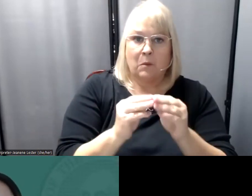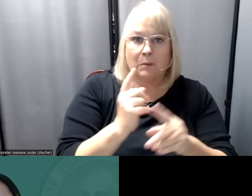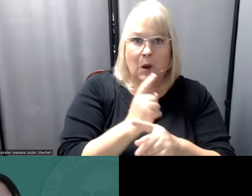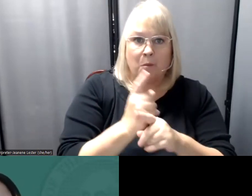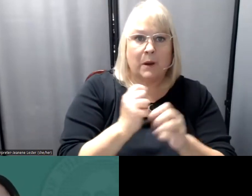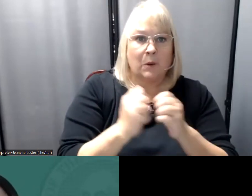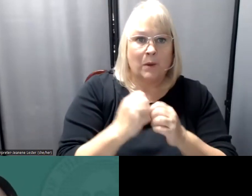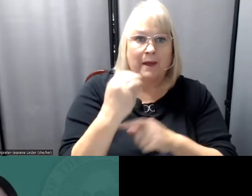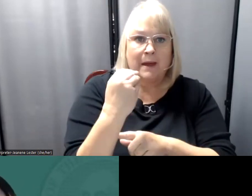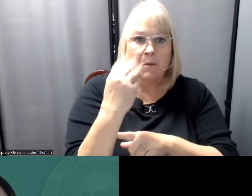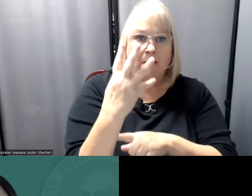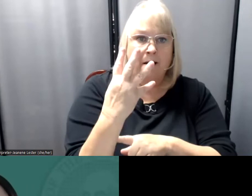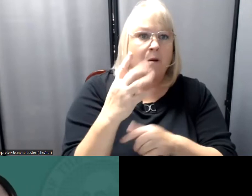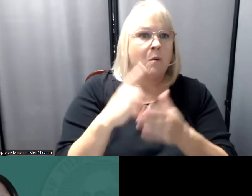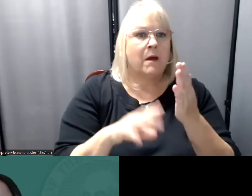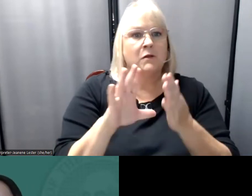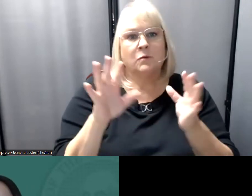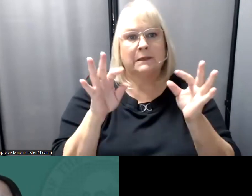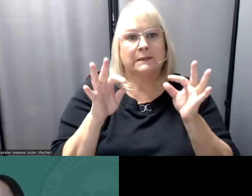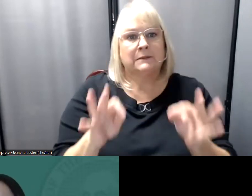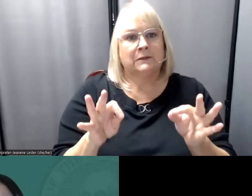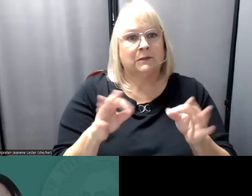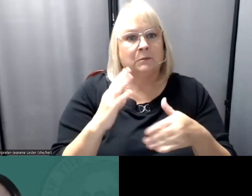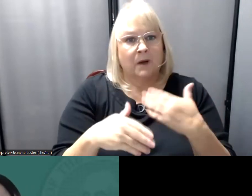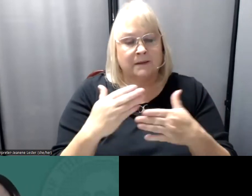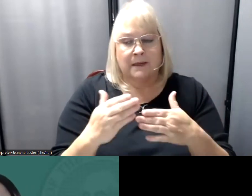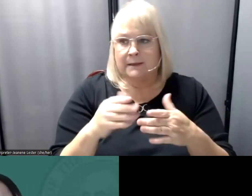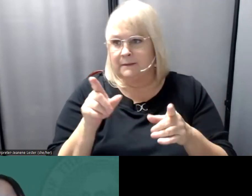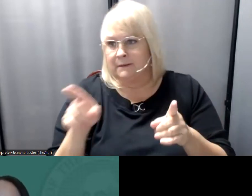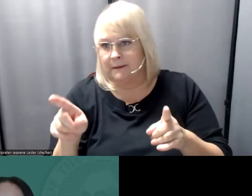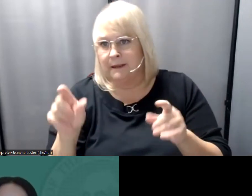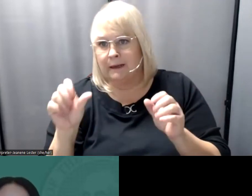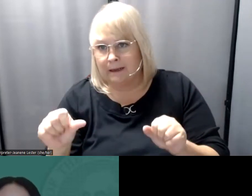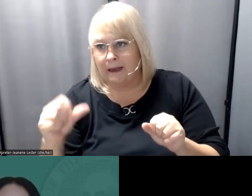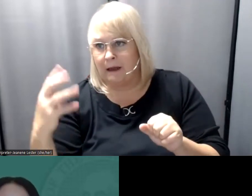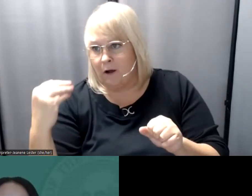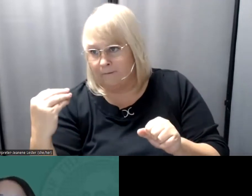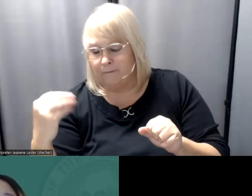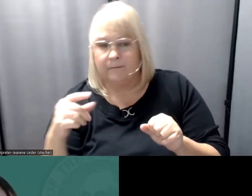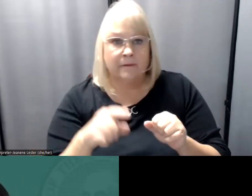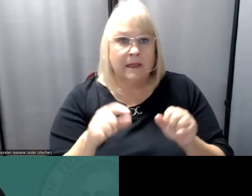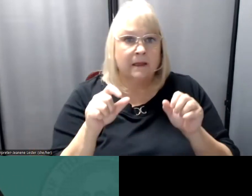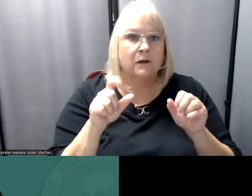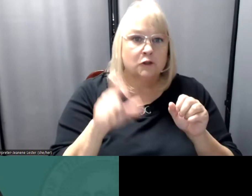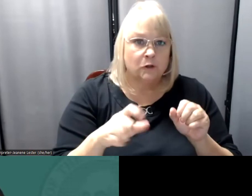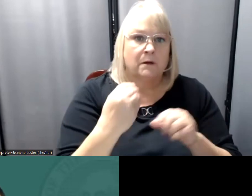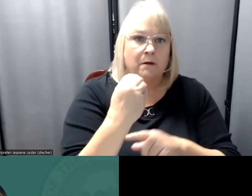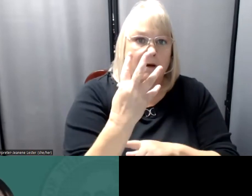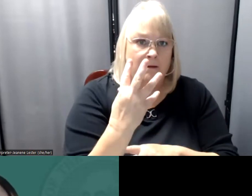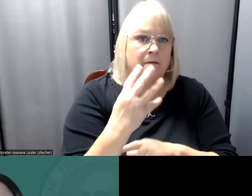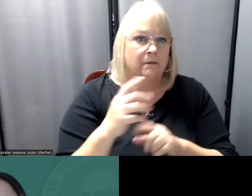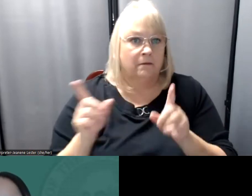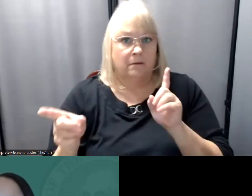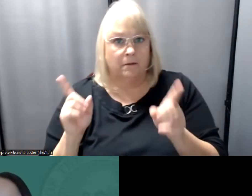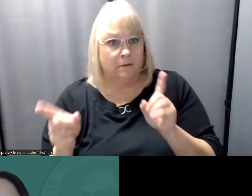your decision-making process when making that discernment? Is there a type of meeting where cameras off are appropriate over